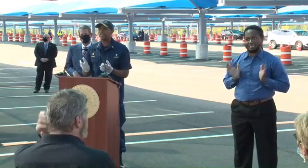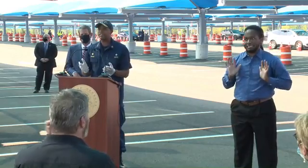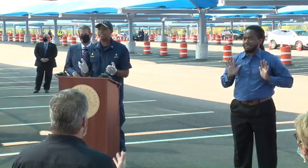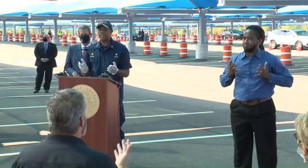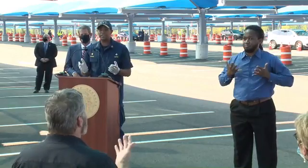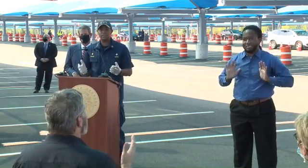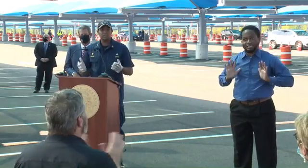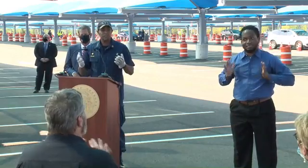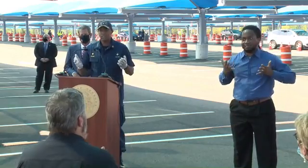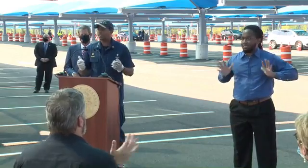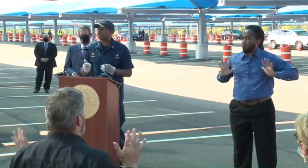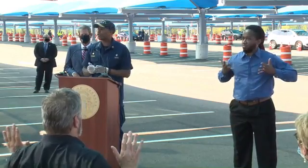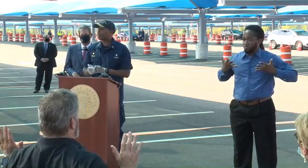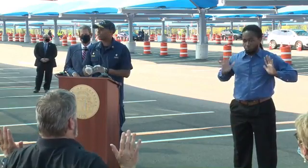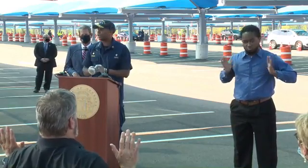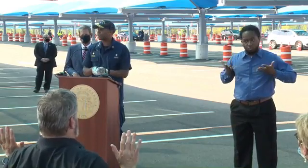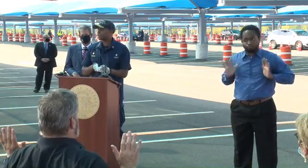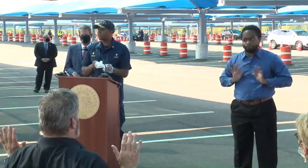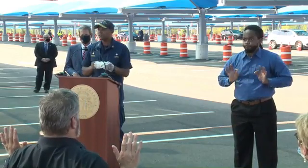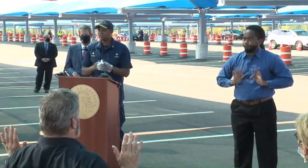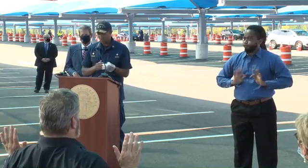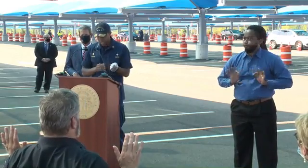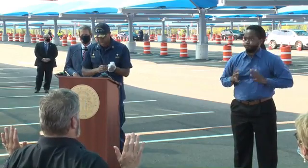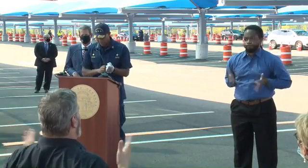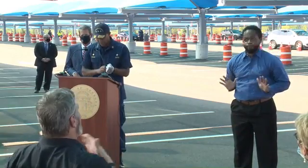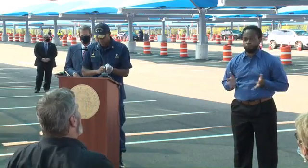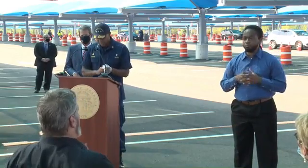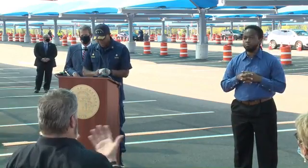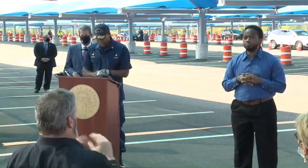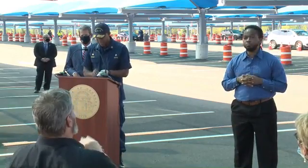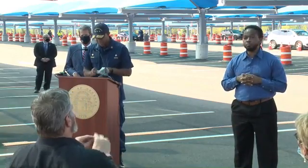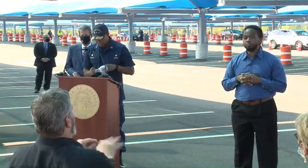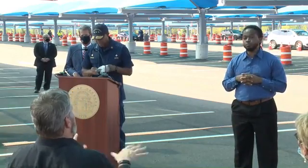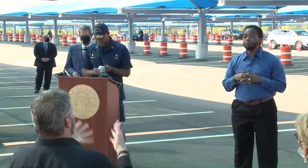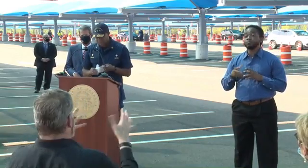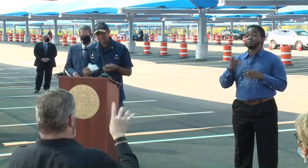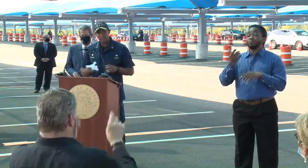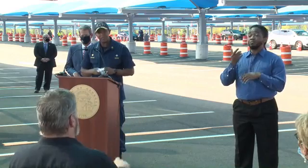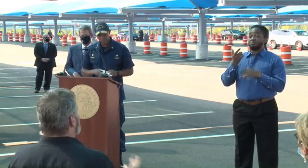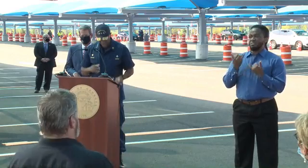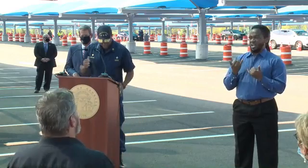That is how easy it is to get your COVID test. So again, please come to